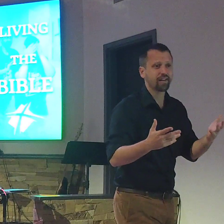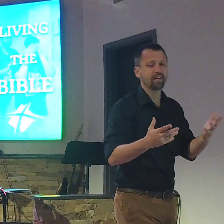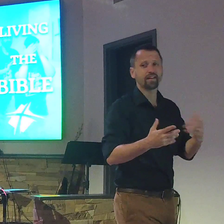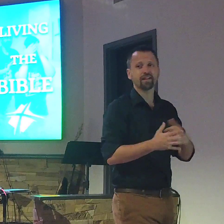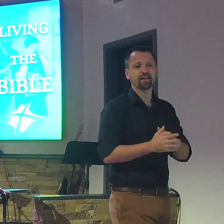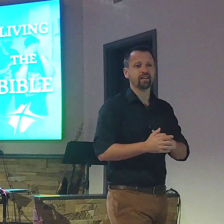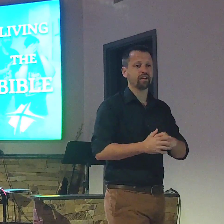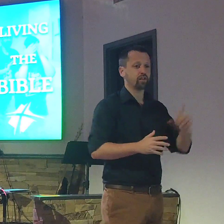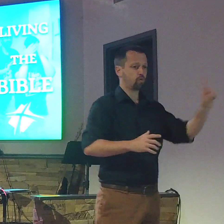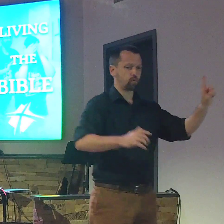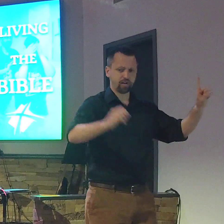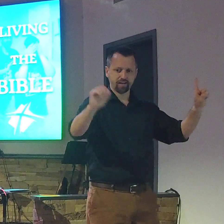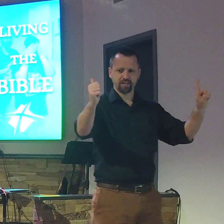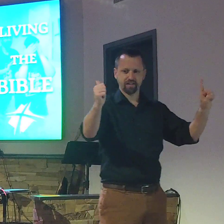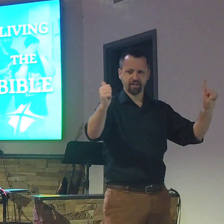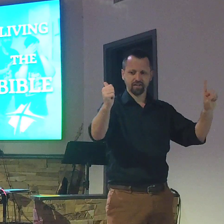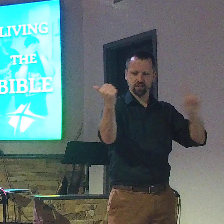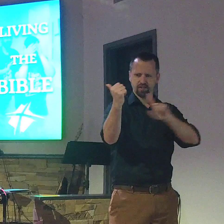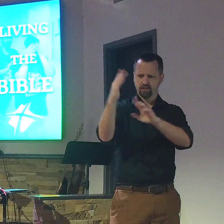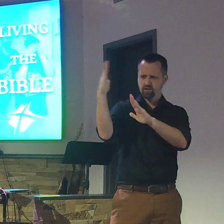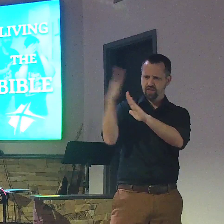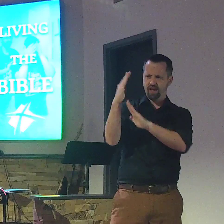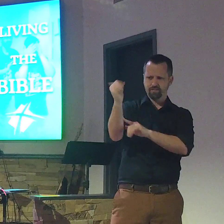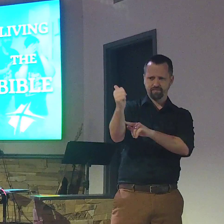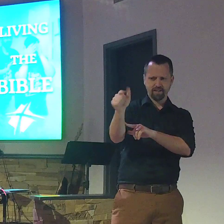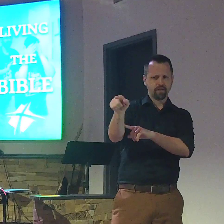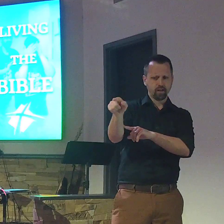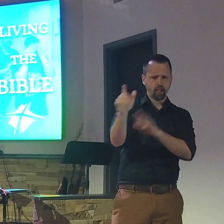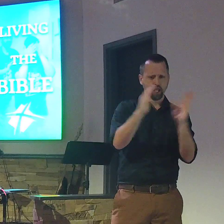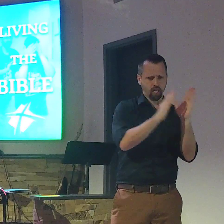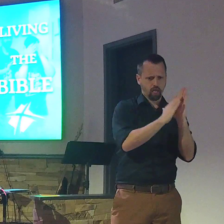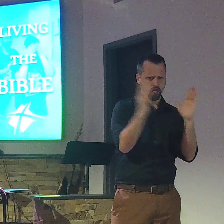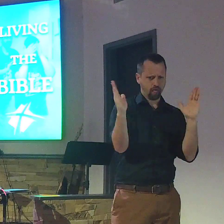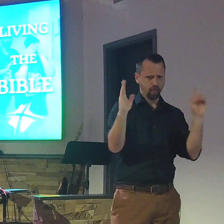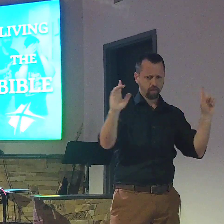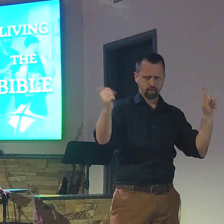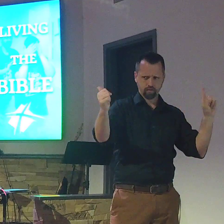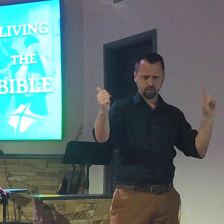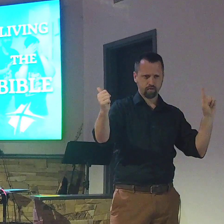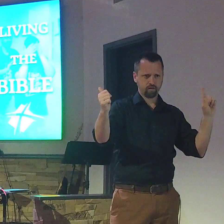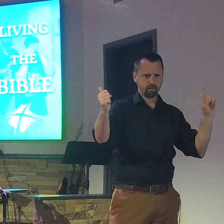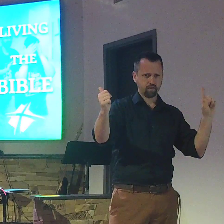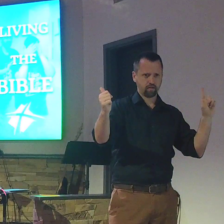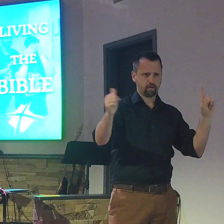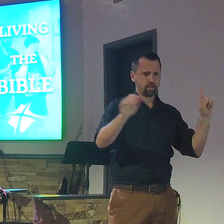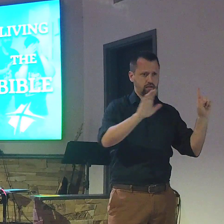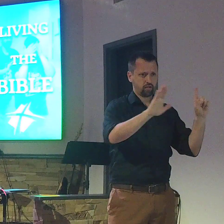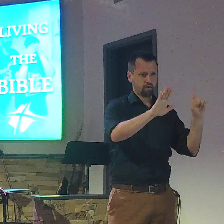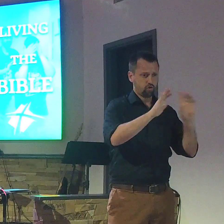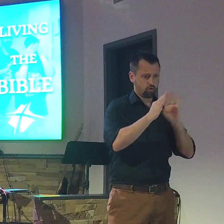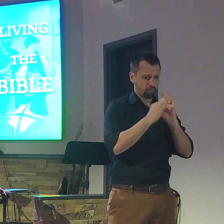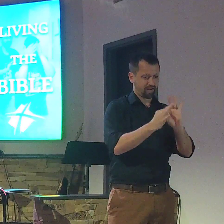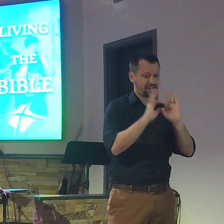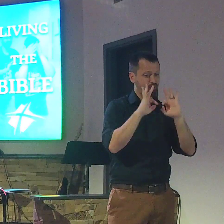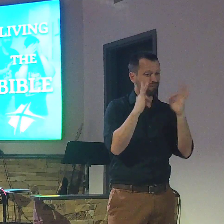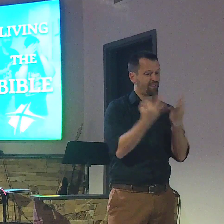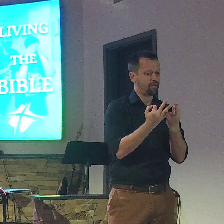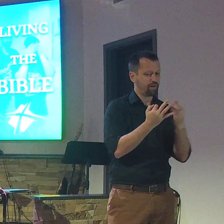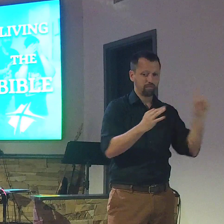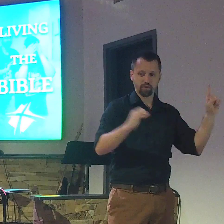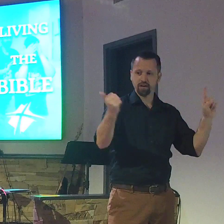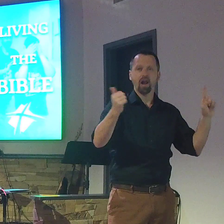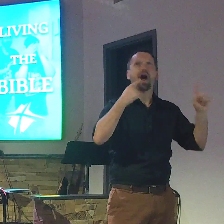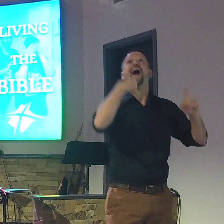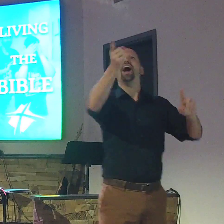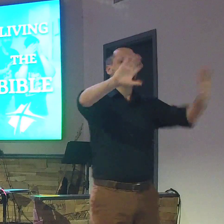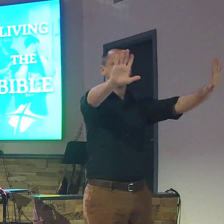On a scale of 1 to 10, with 10 being the highest, how would you rate your relationship with your family? Don't